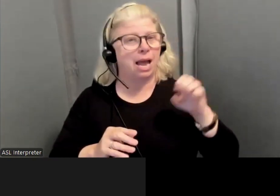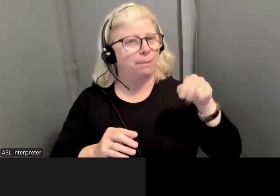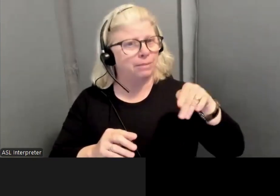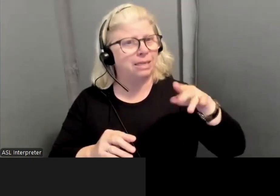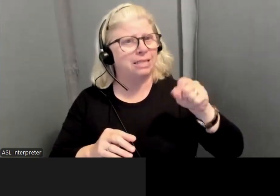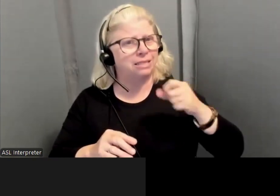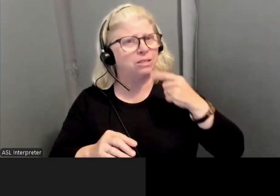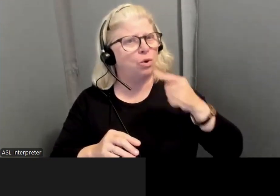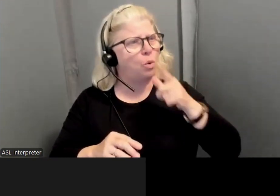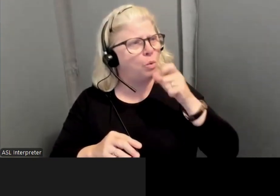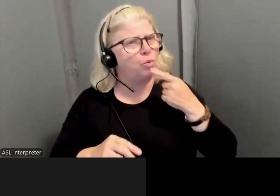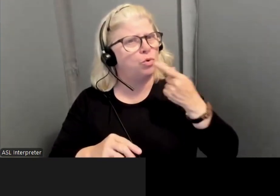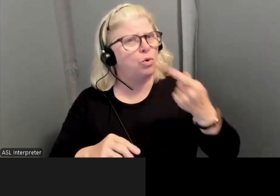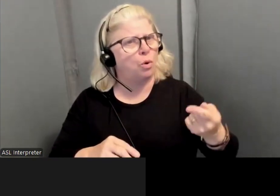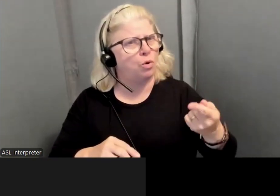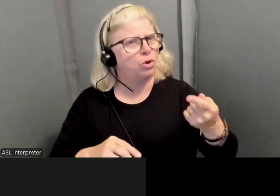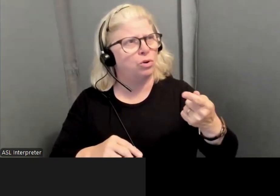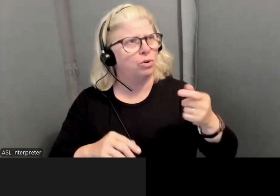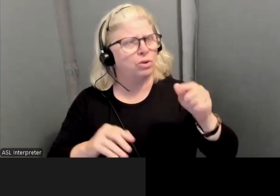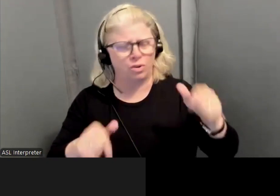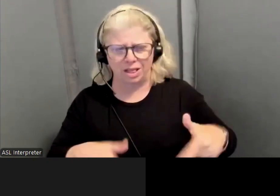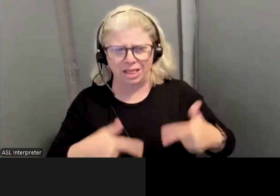and who told you were immortal?